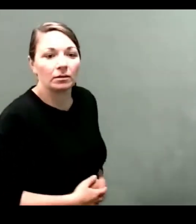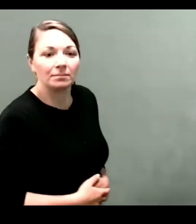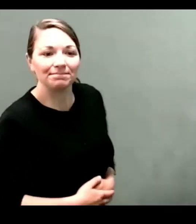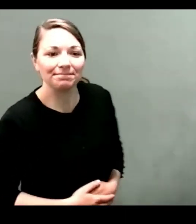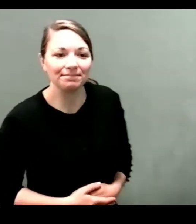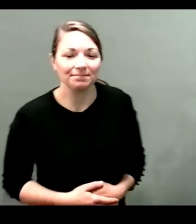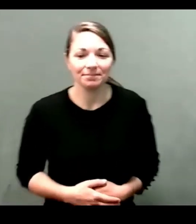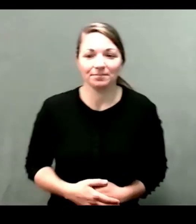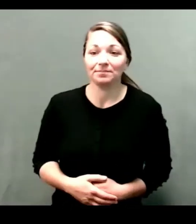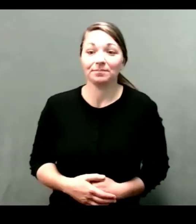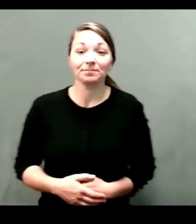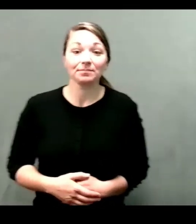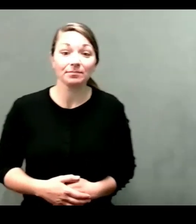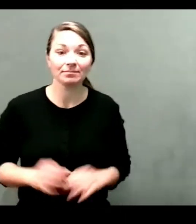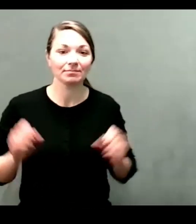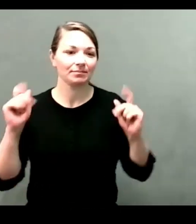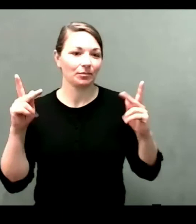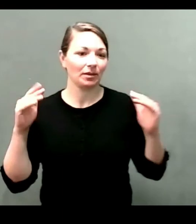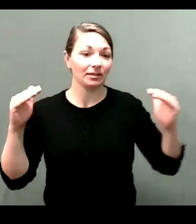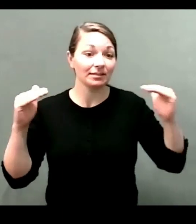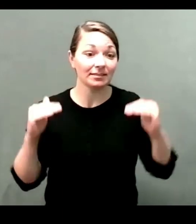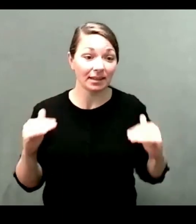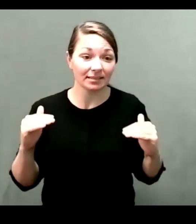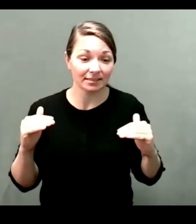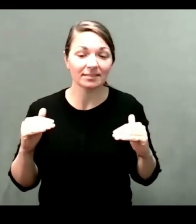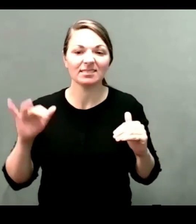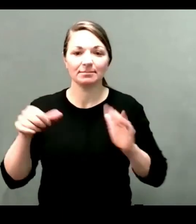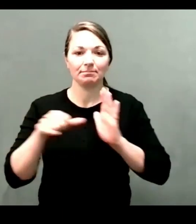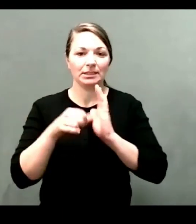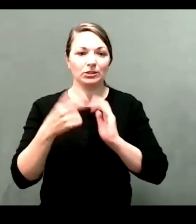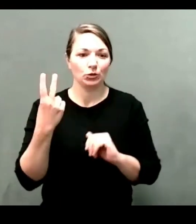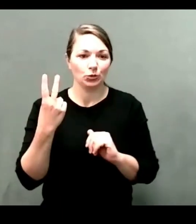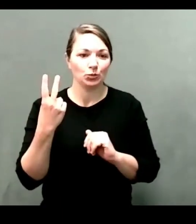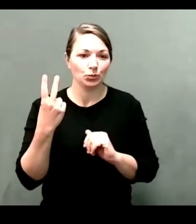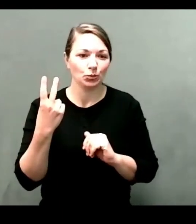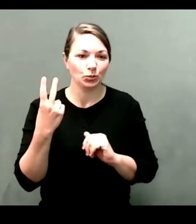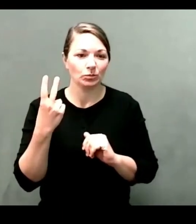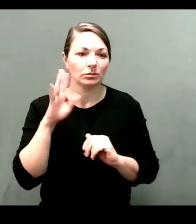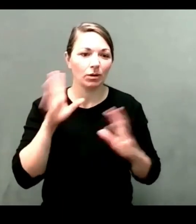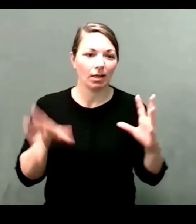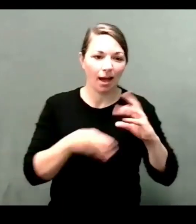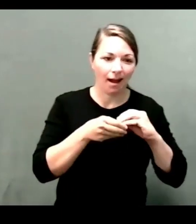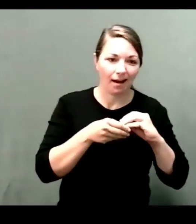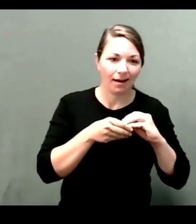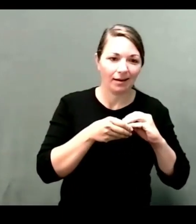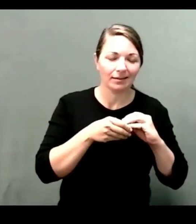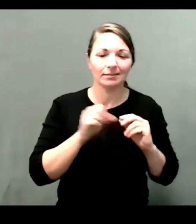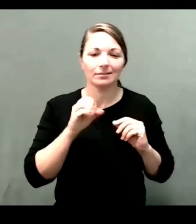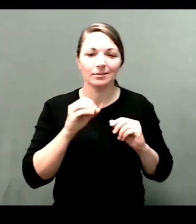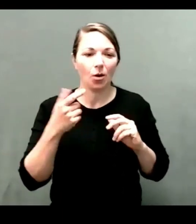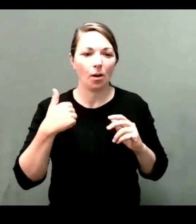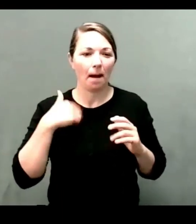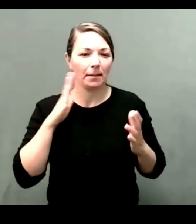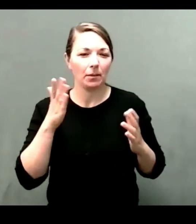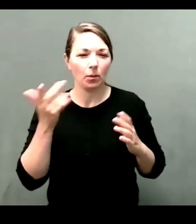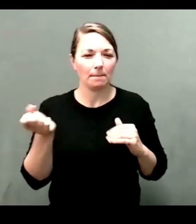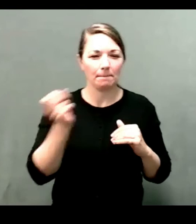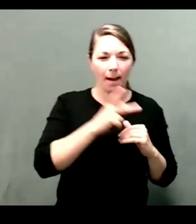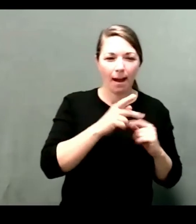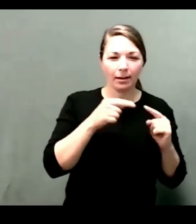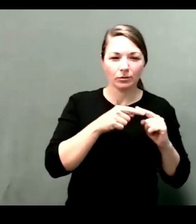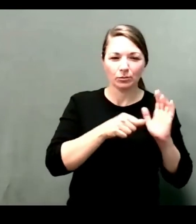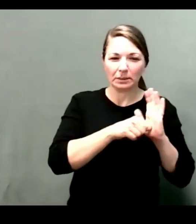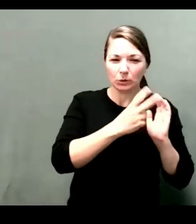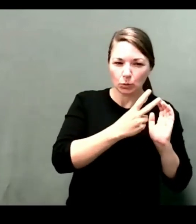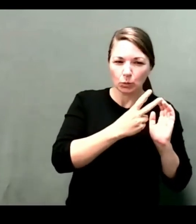Okay, so this next piece here is going to build on page 2. So I might flip back to that last screen as we're chatting here.